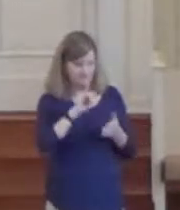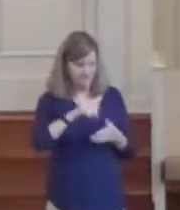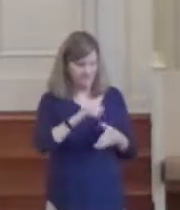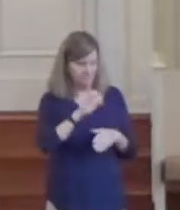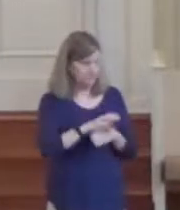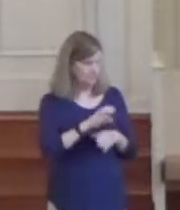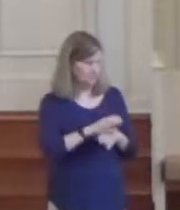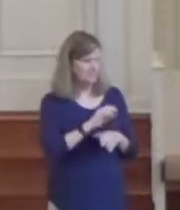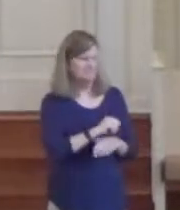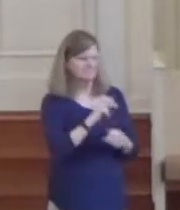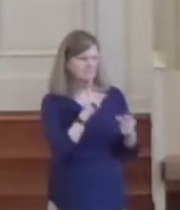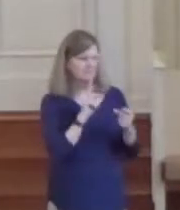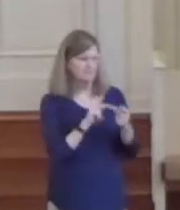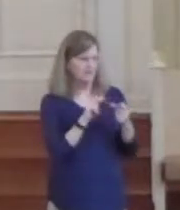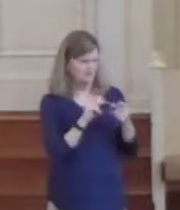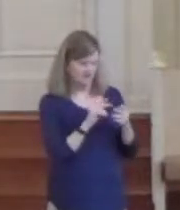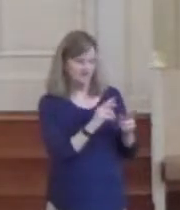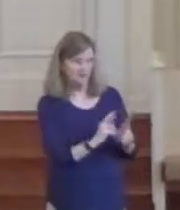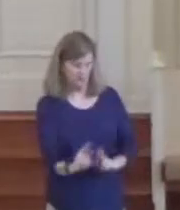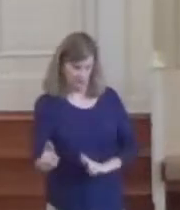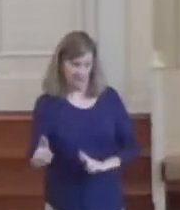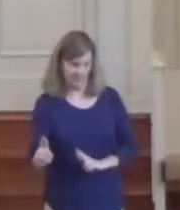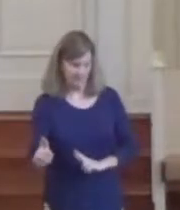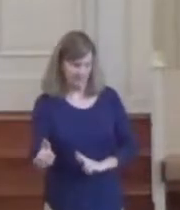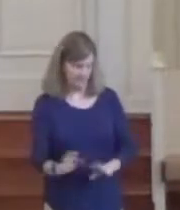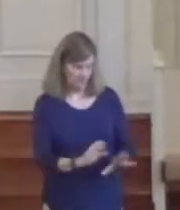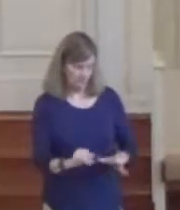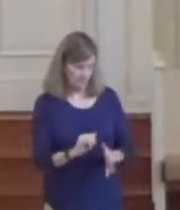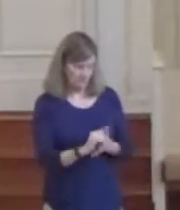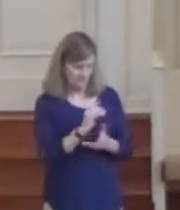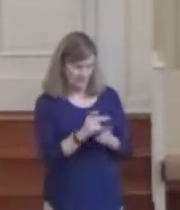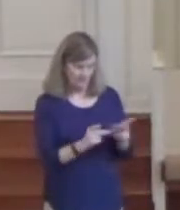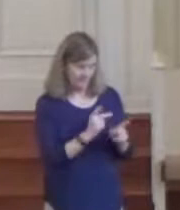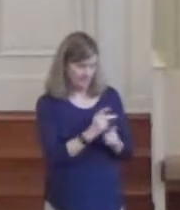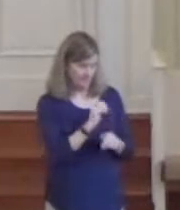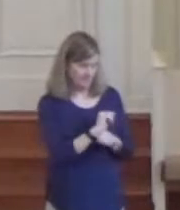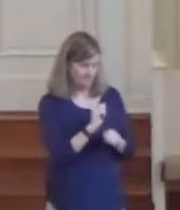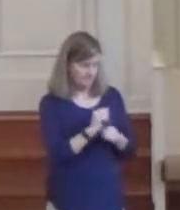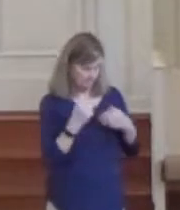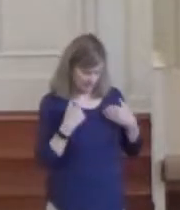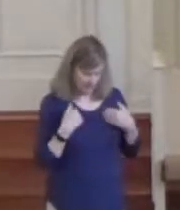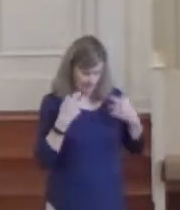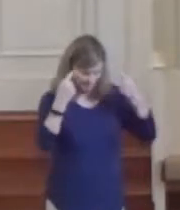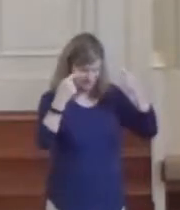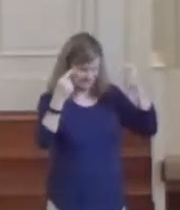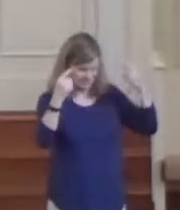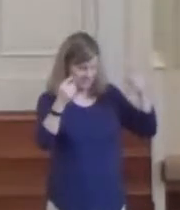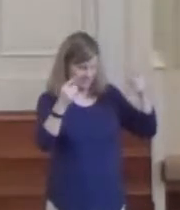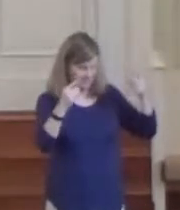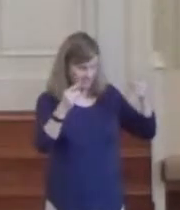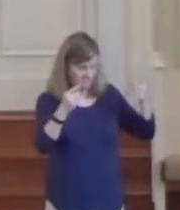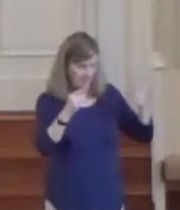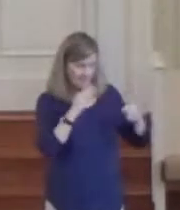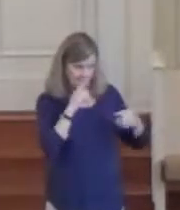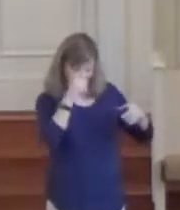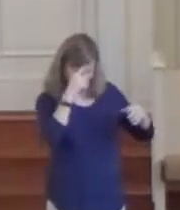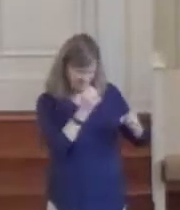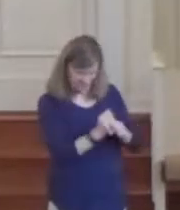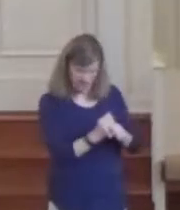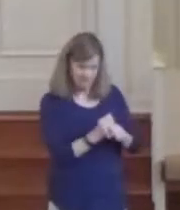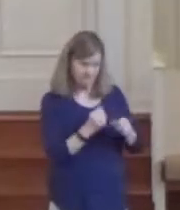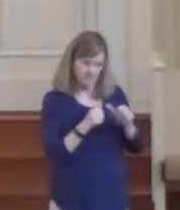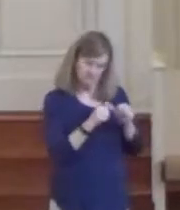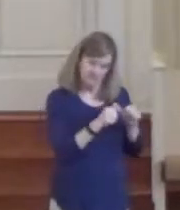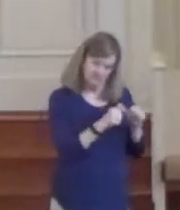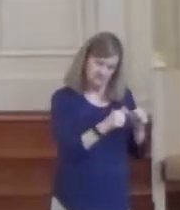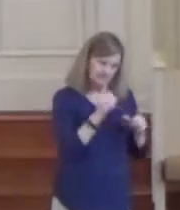church is perfectly positioned to do that kind of work and to have success and to be faithful to that call. I know it